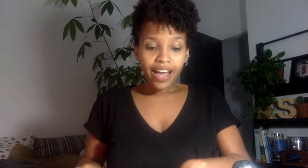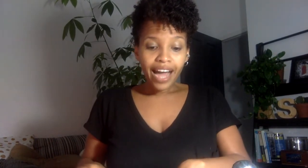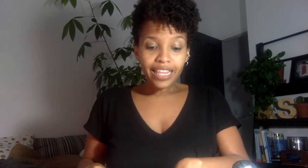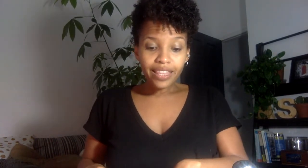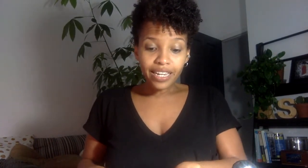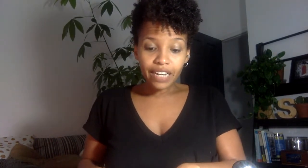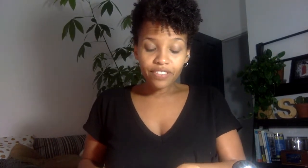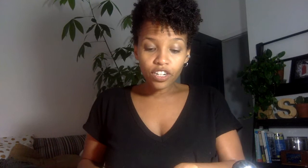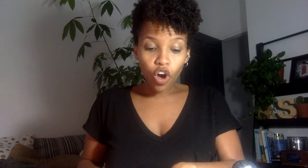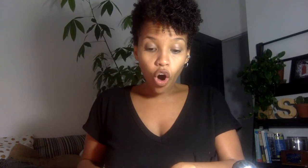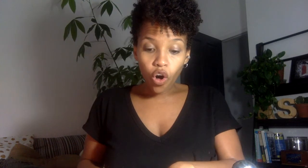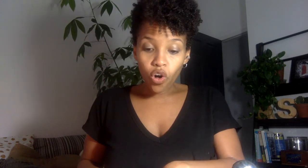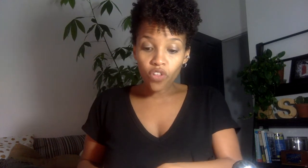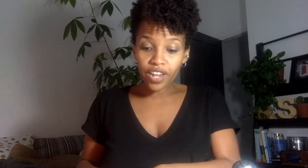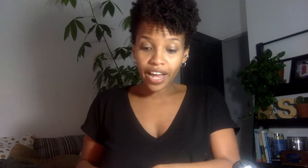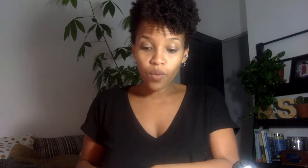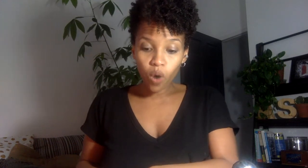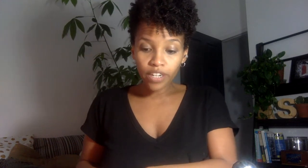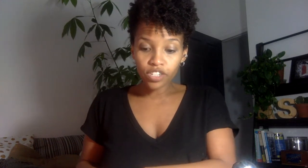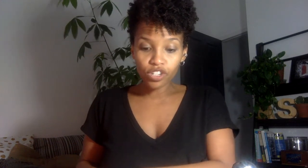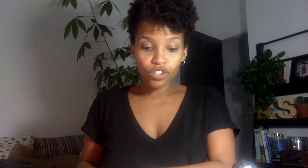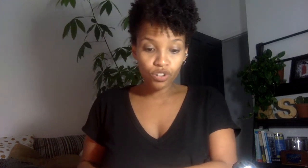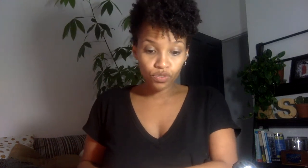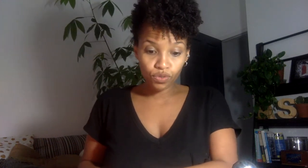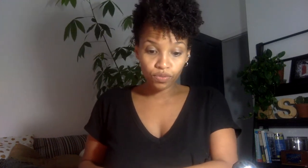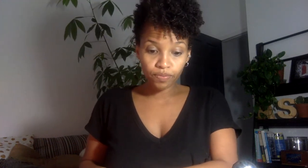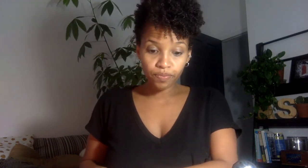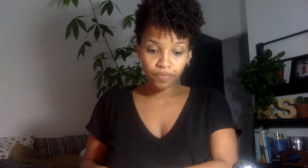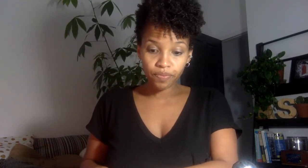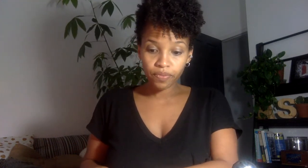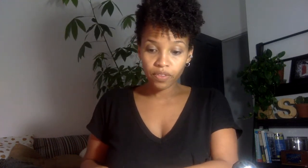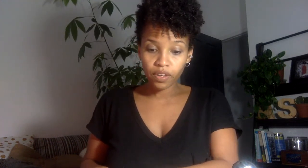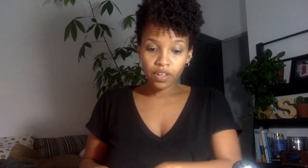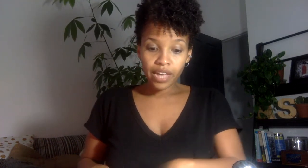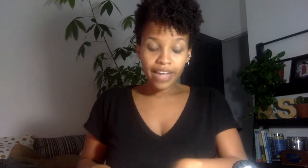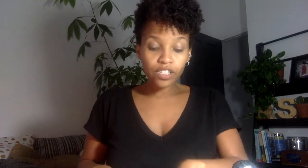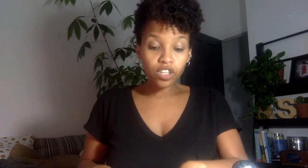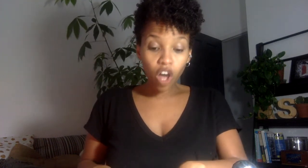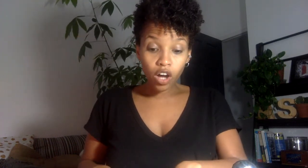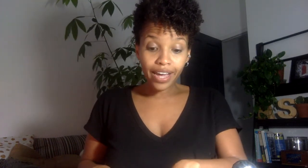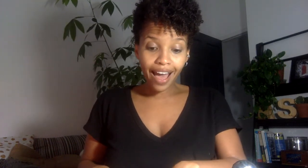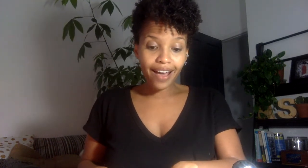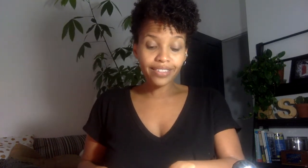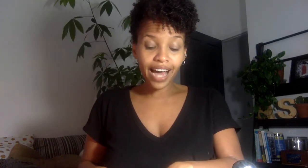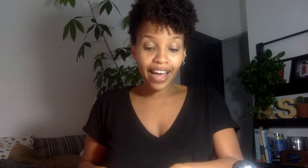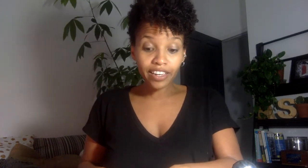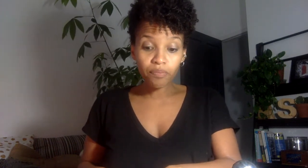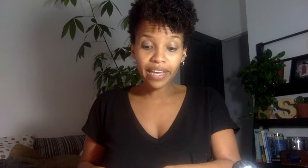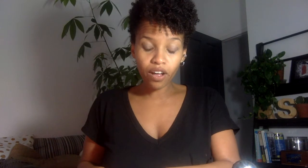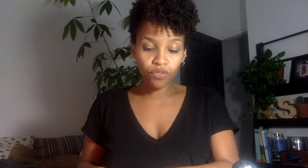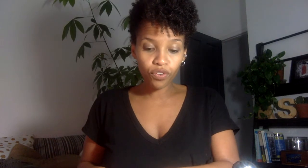I think I've done all that I wanted to do as long as I can be